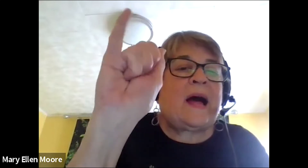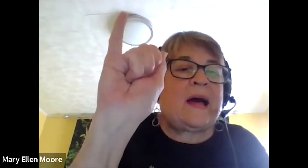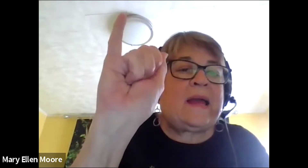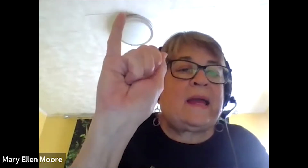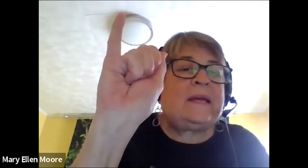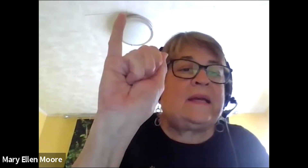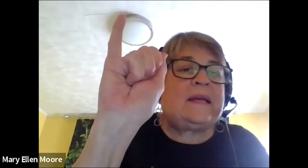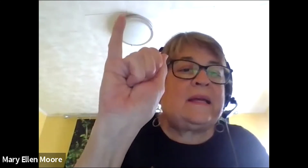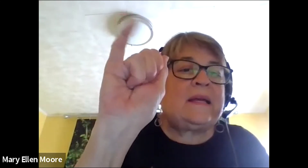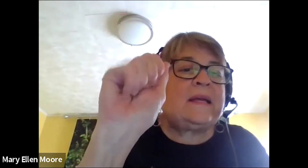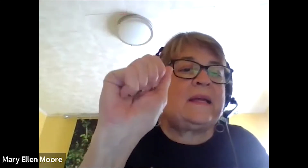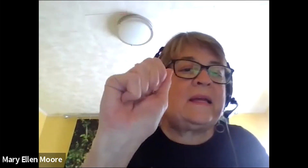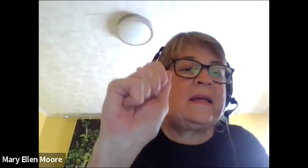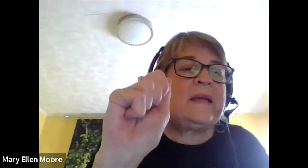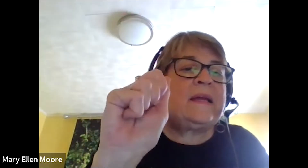I.